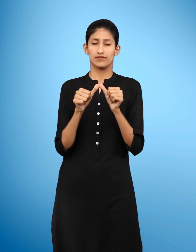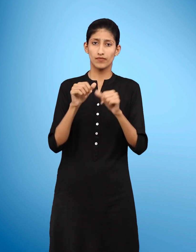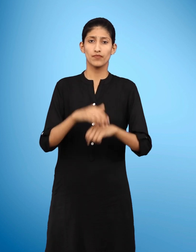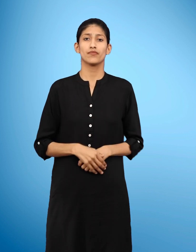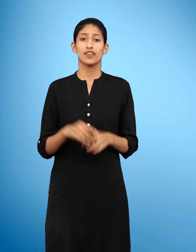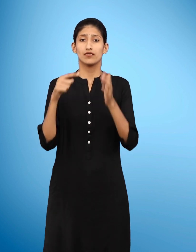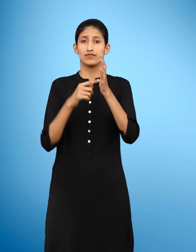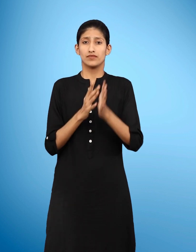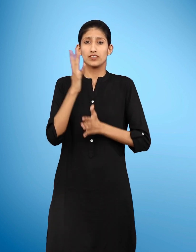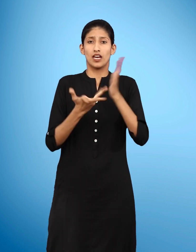who ruled around